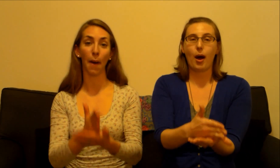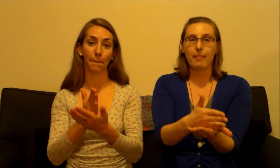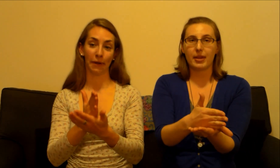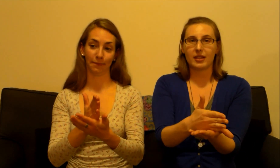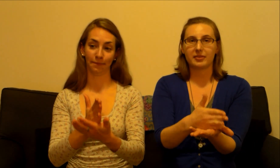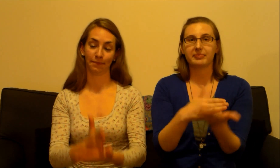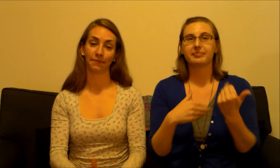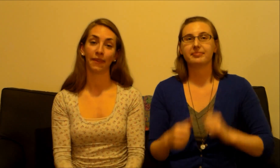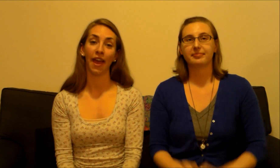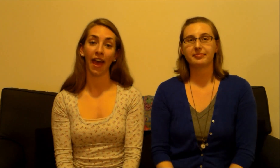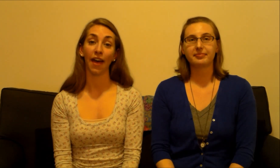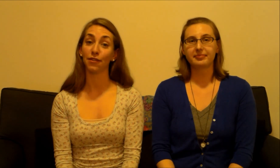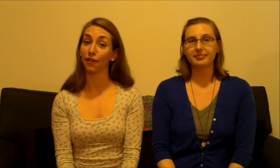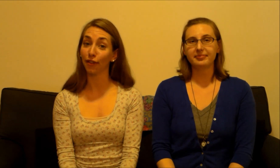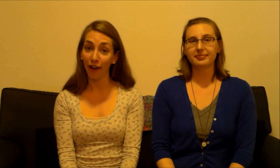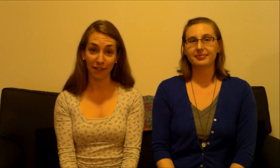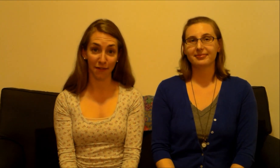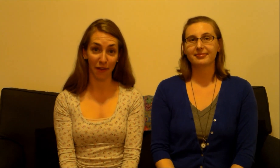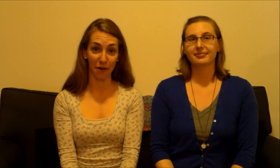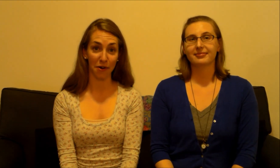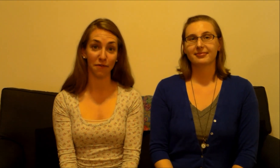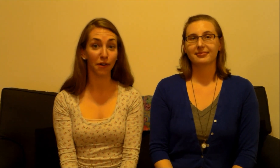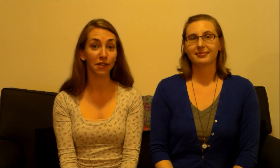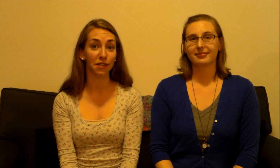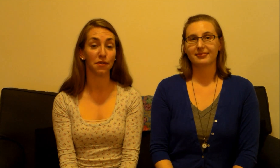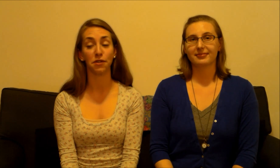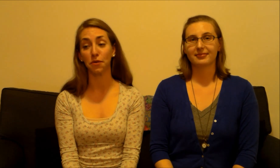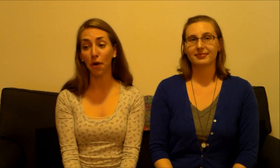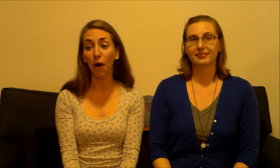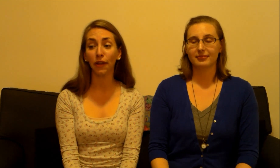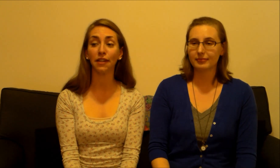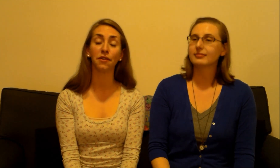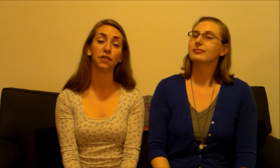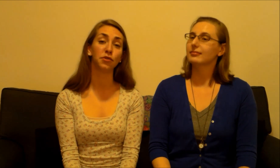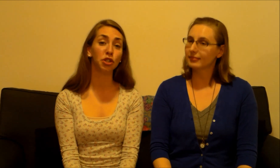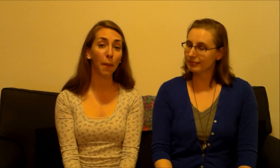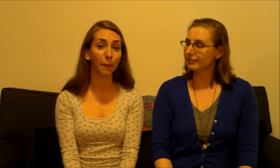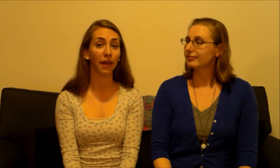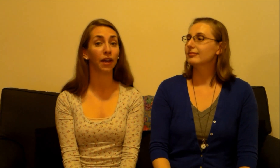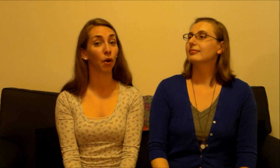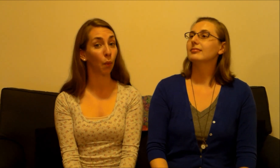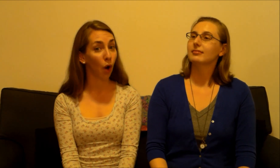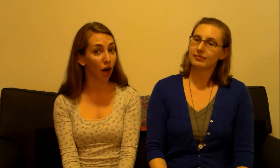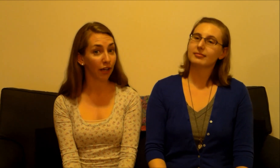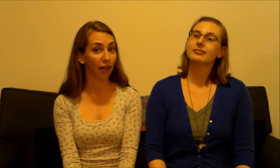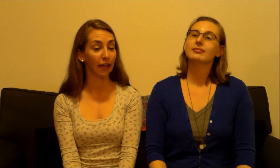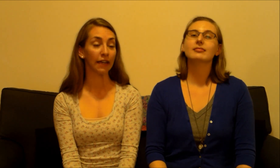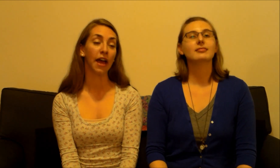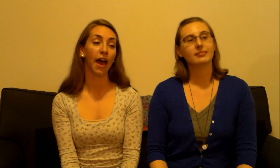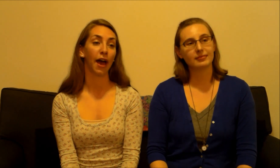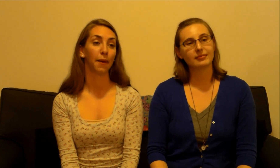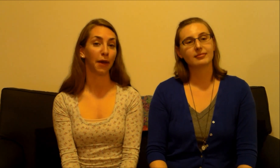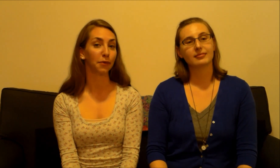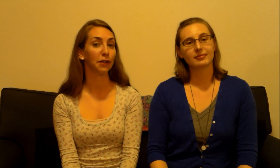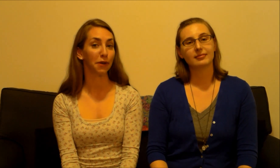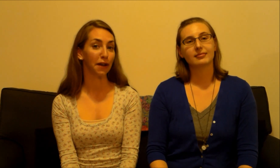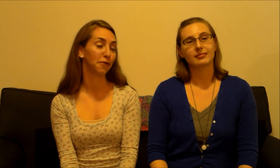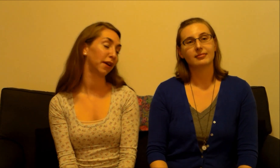stop. And there's lots of other verses. You could do crawling, you could do jumping or walking. Get really creative with